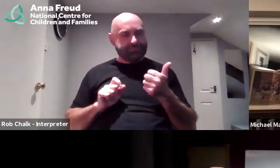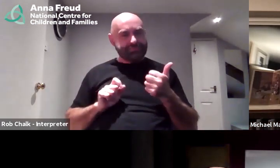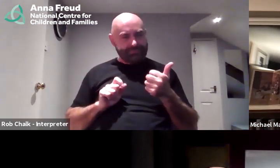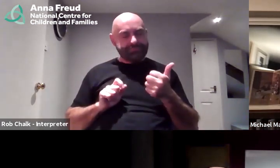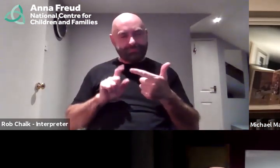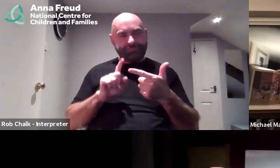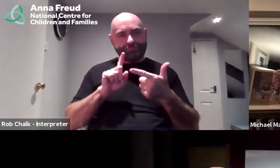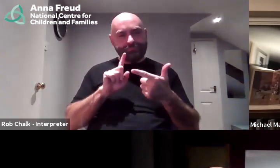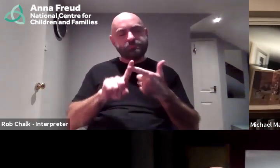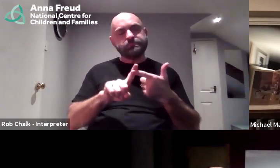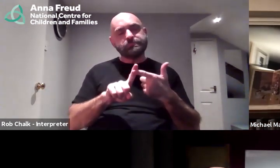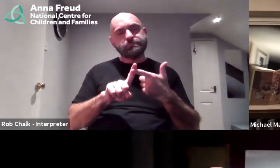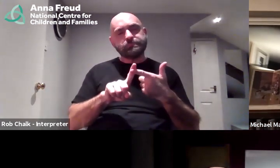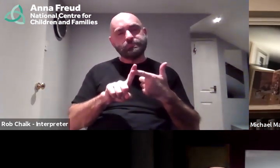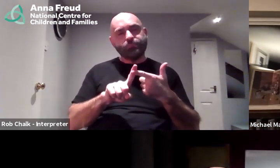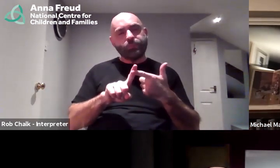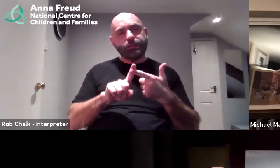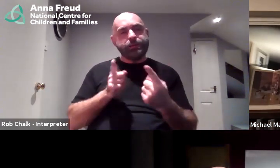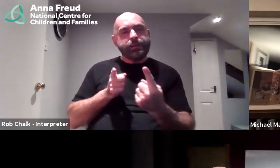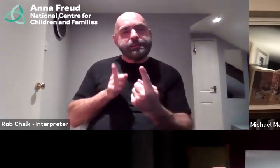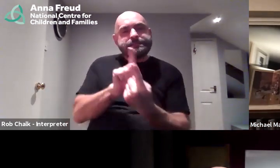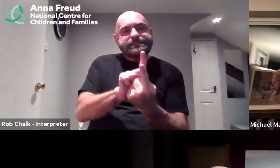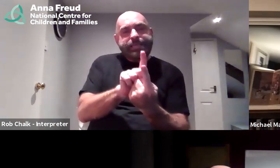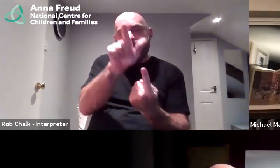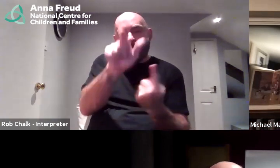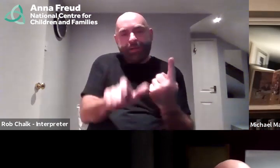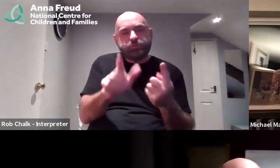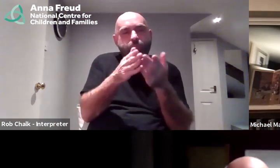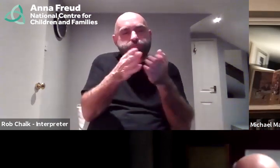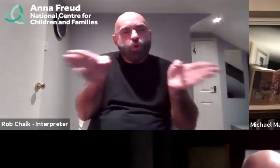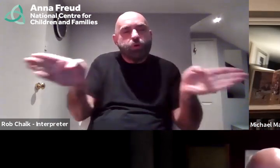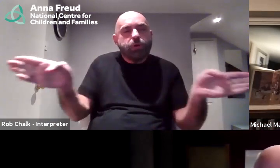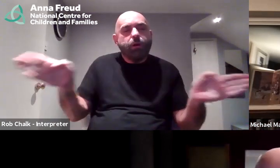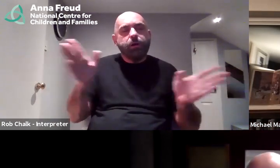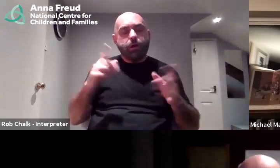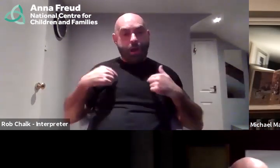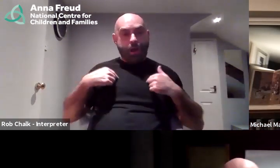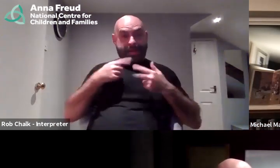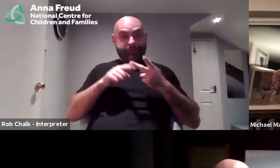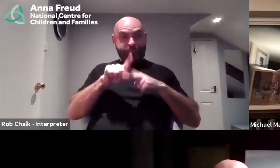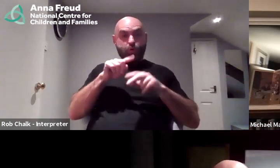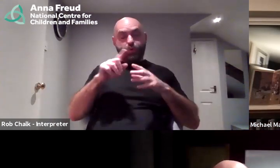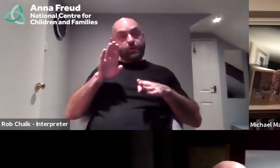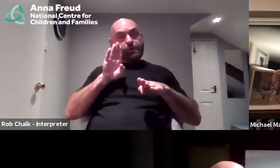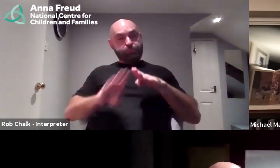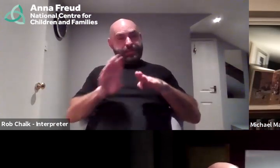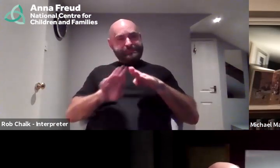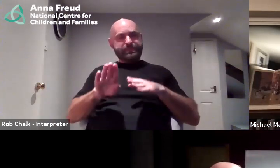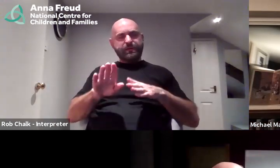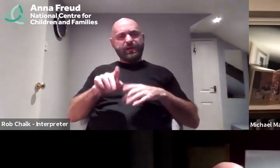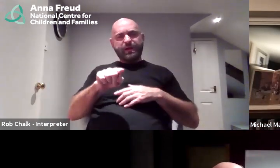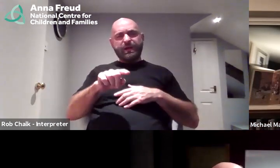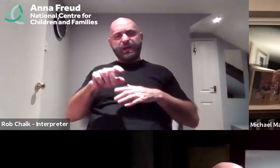through. Second, see the patient in broader perspective. If you're a practitioner dealing with a rough